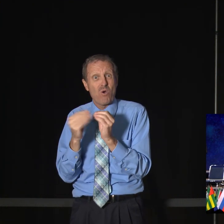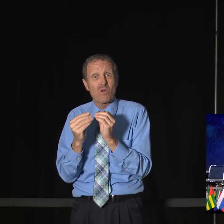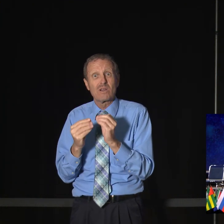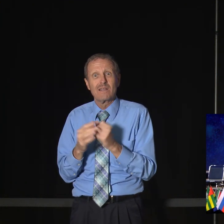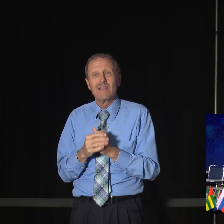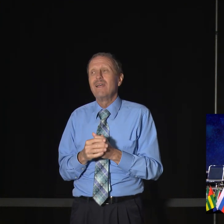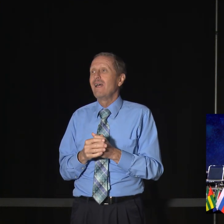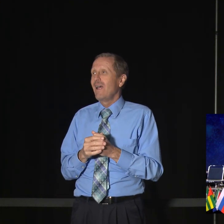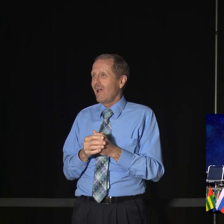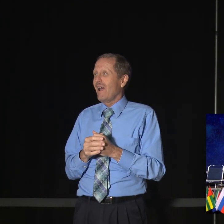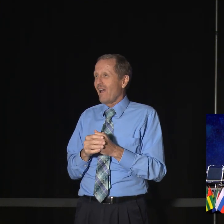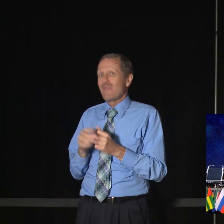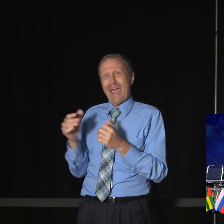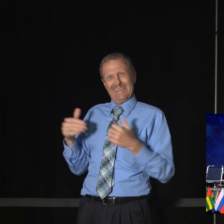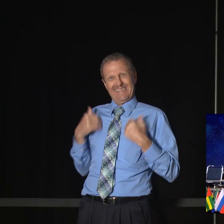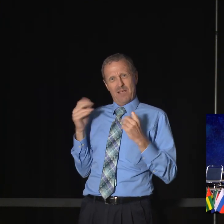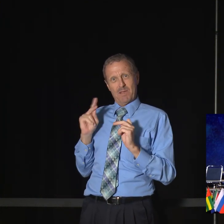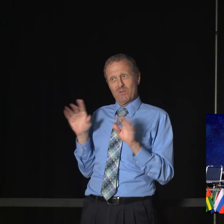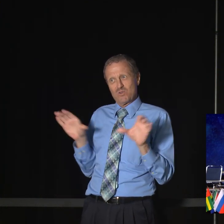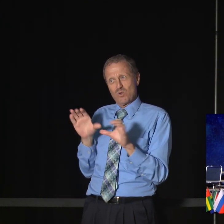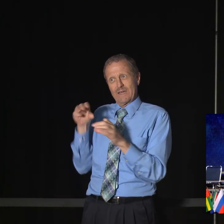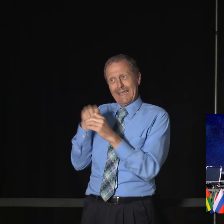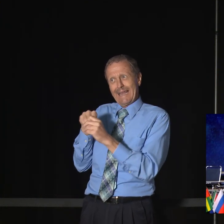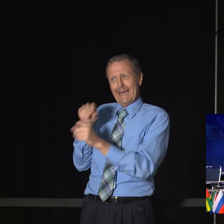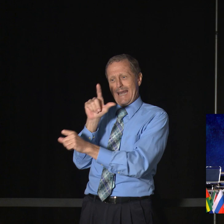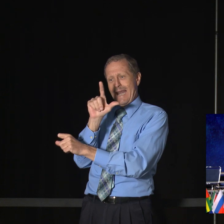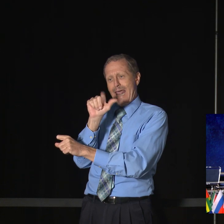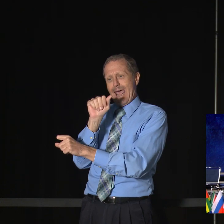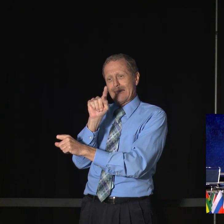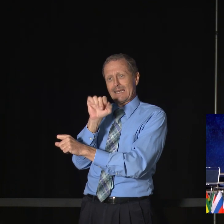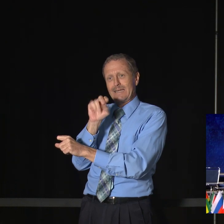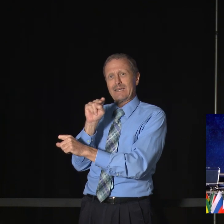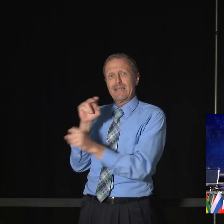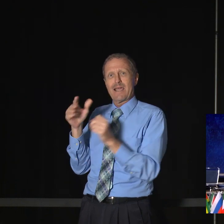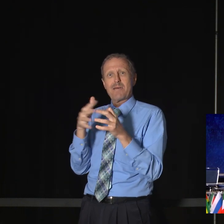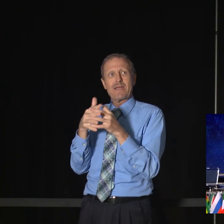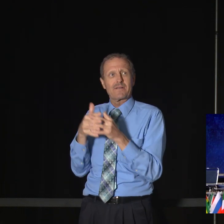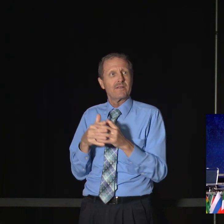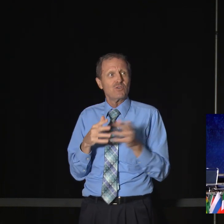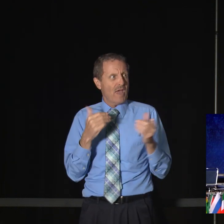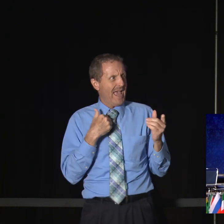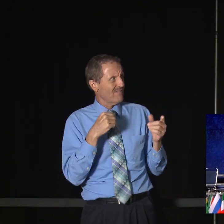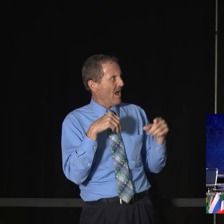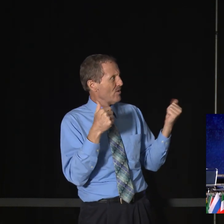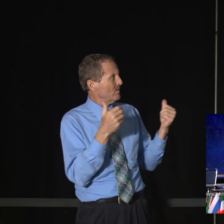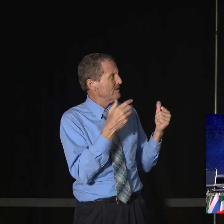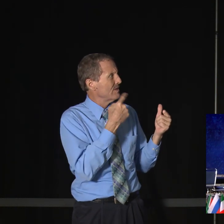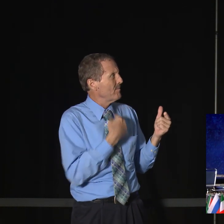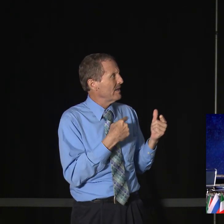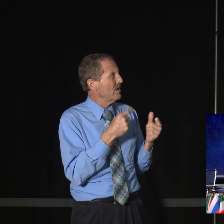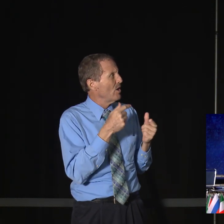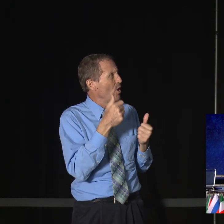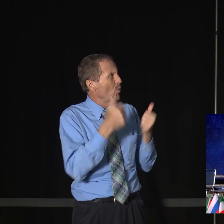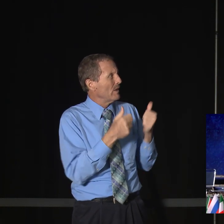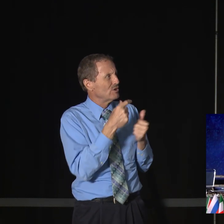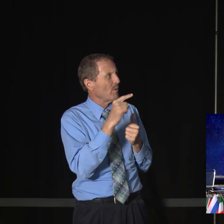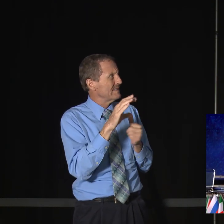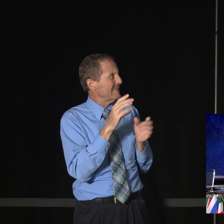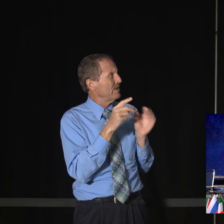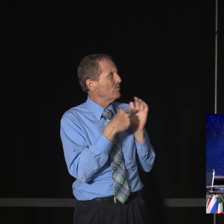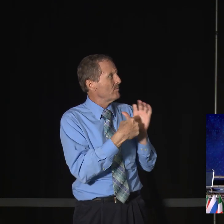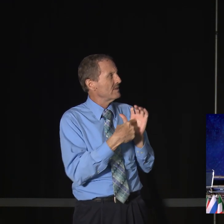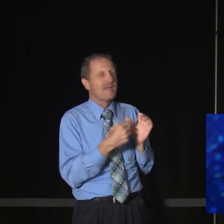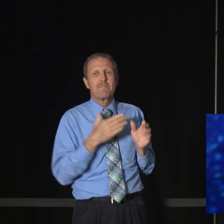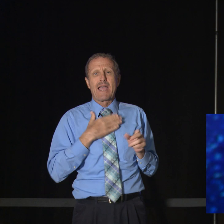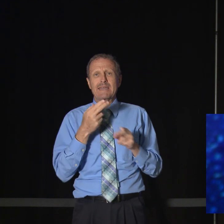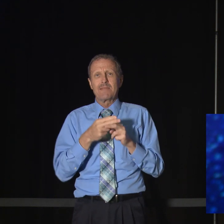Amen. So this is what young people are doing in Latin America. And also I have someone here with me. Can you tell us your name and which GYC are you representing?